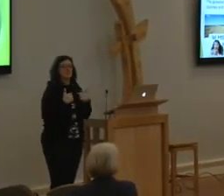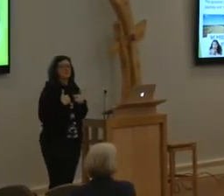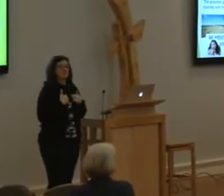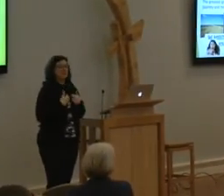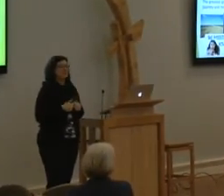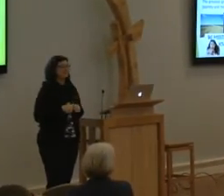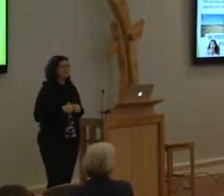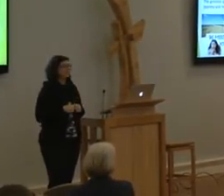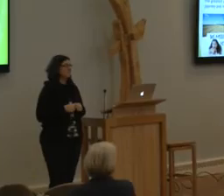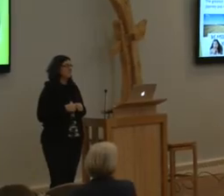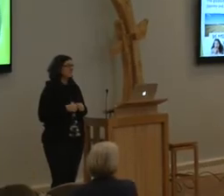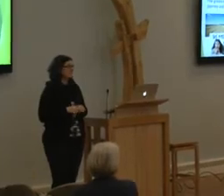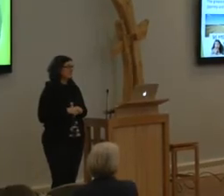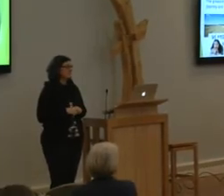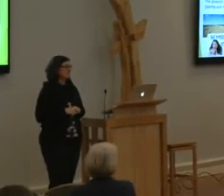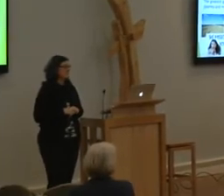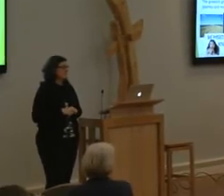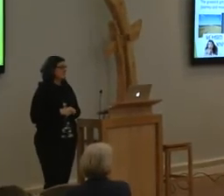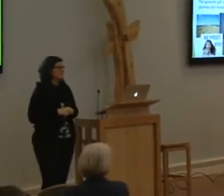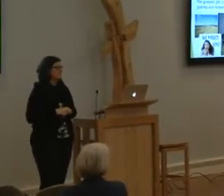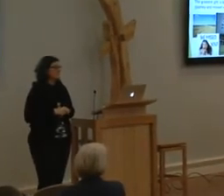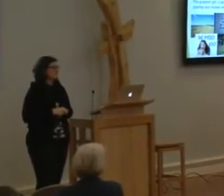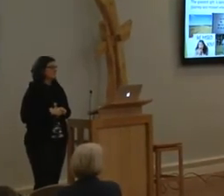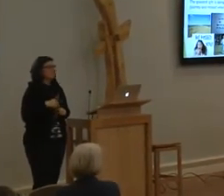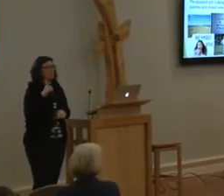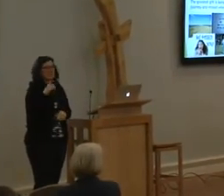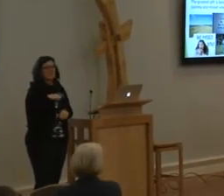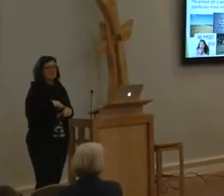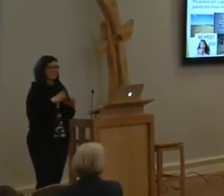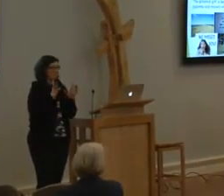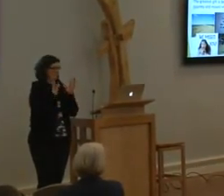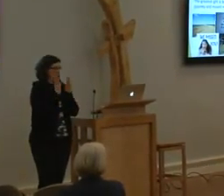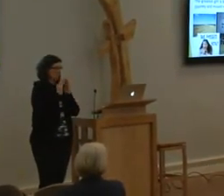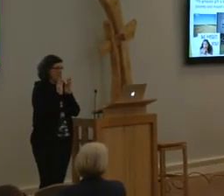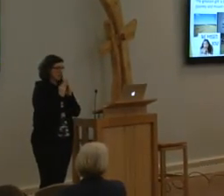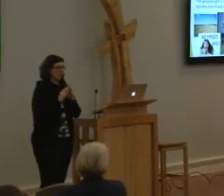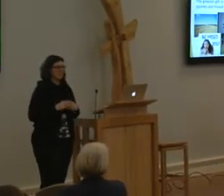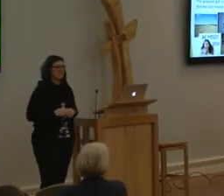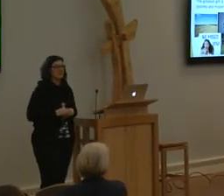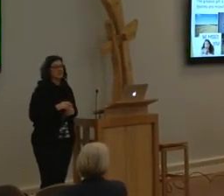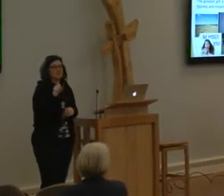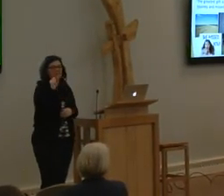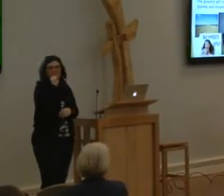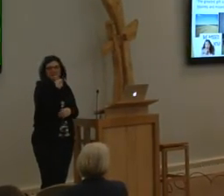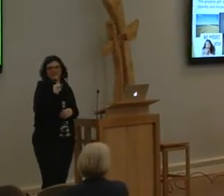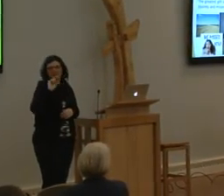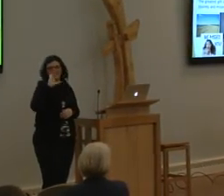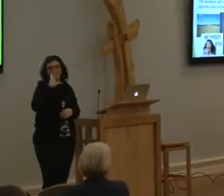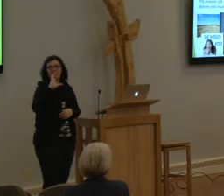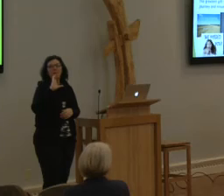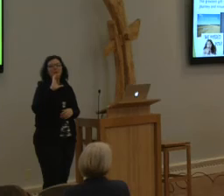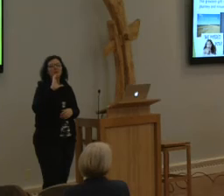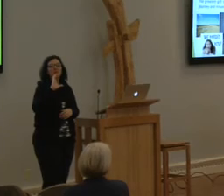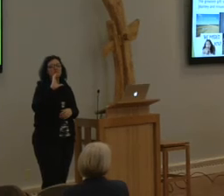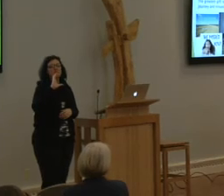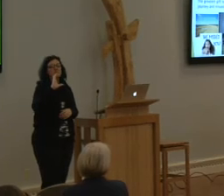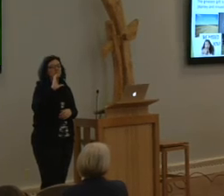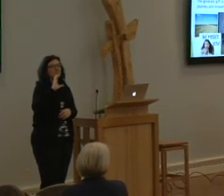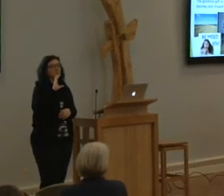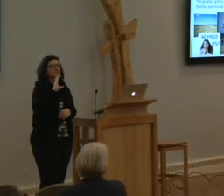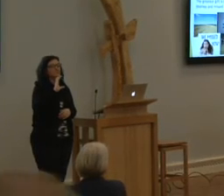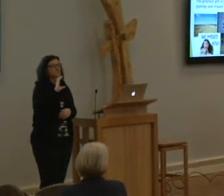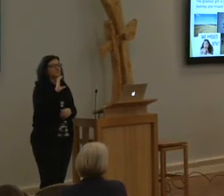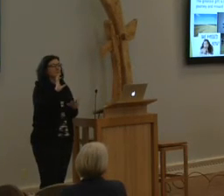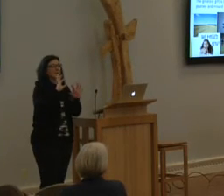besides the early ones, was at a conference in South Carolina when I told families to say, tell me your